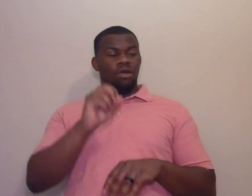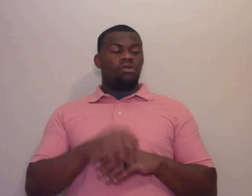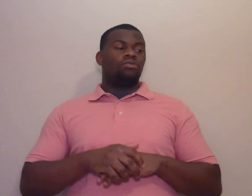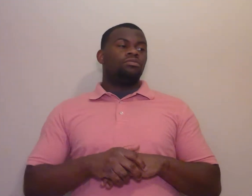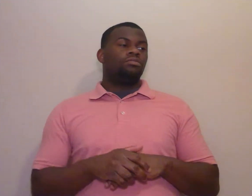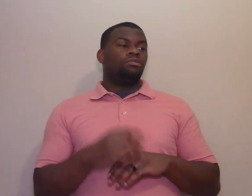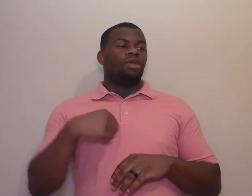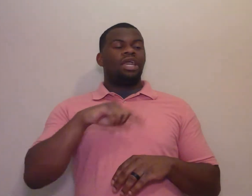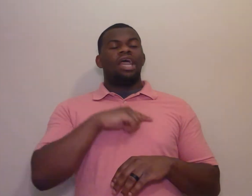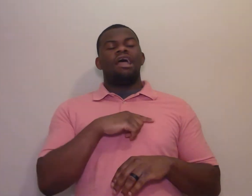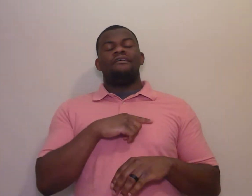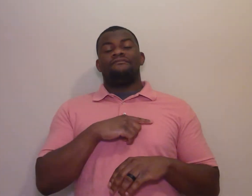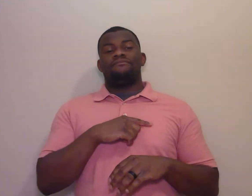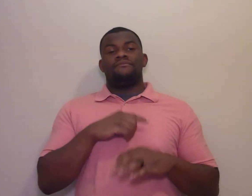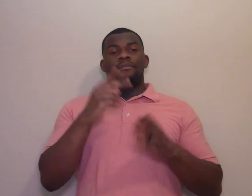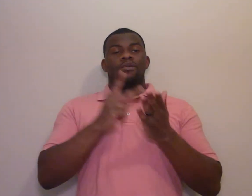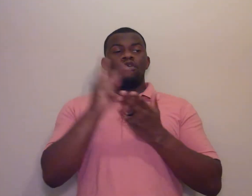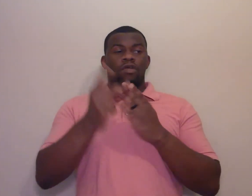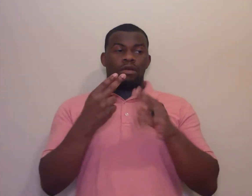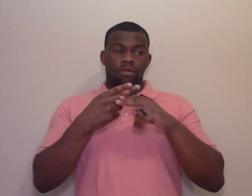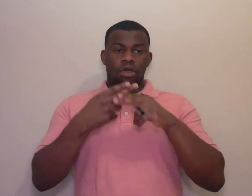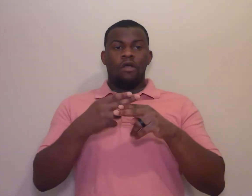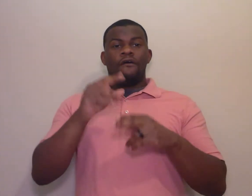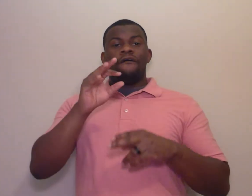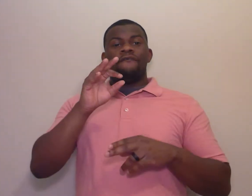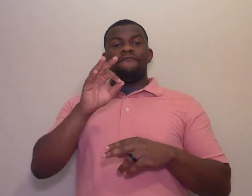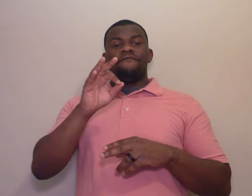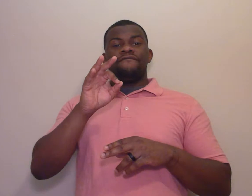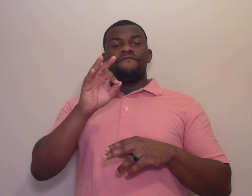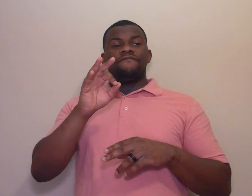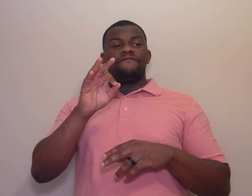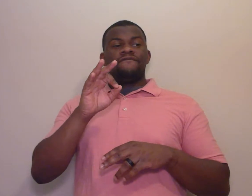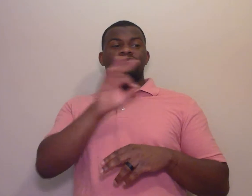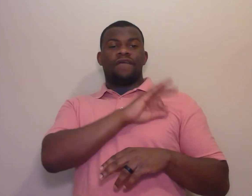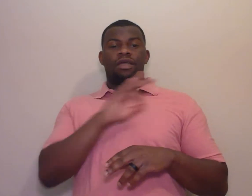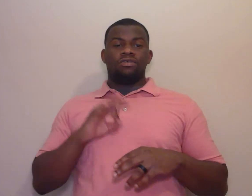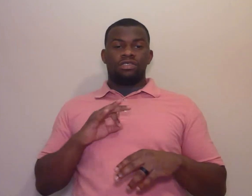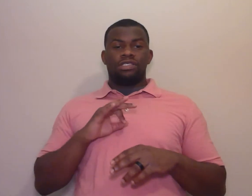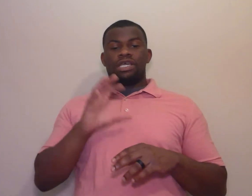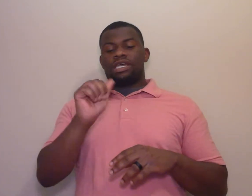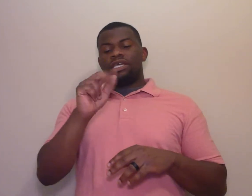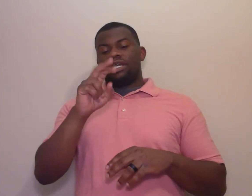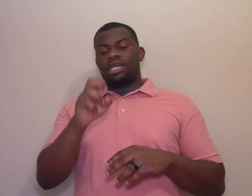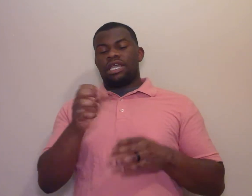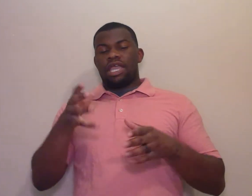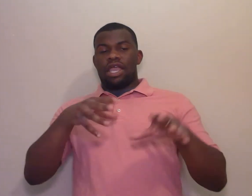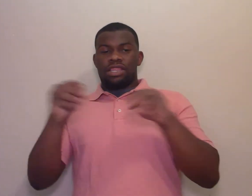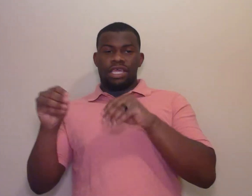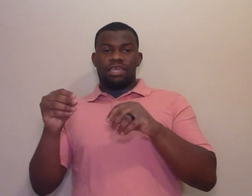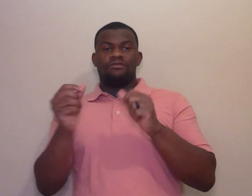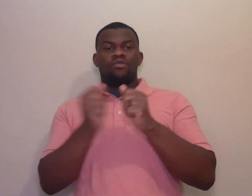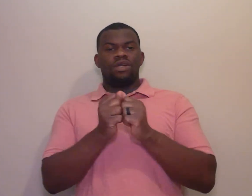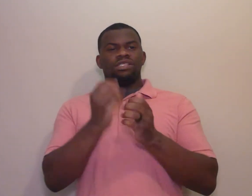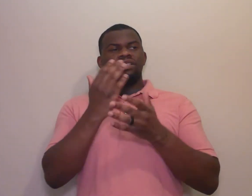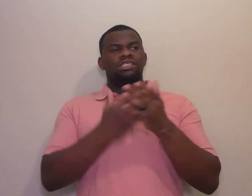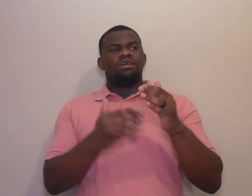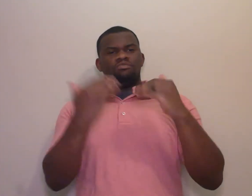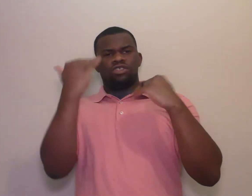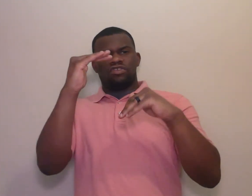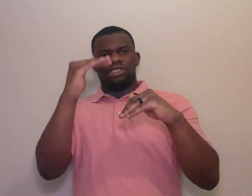Care Leave that substitutes for a traditional sick leave program with some restrictions. The critical illness program